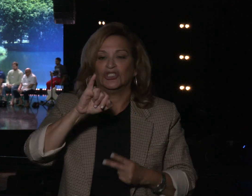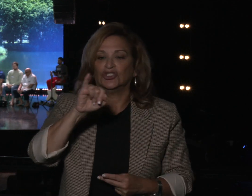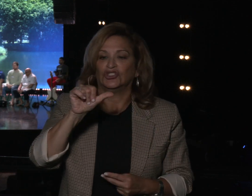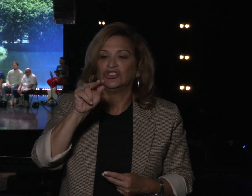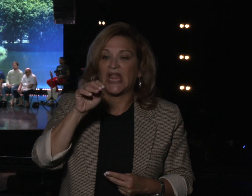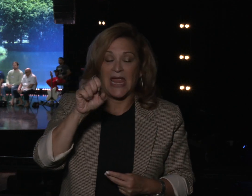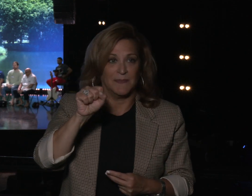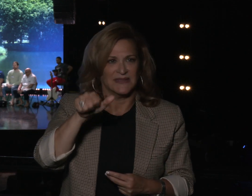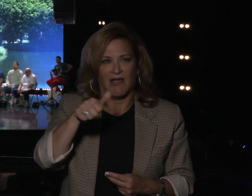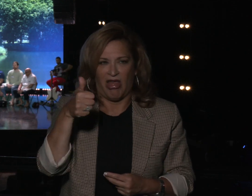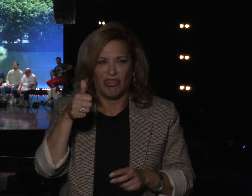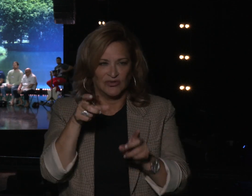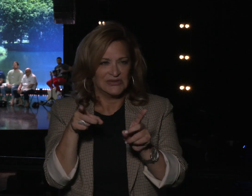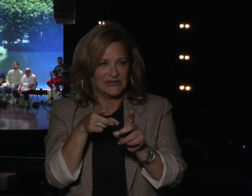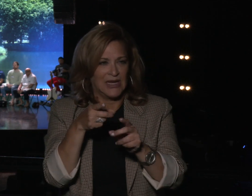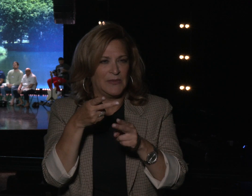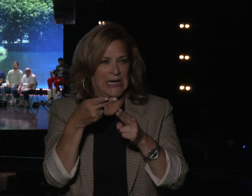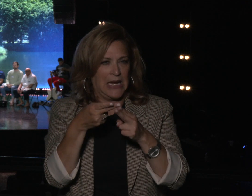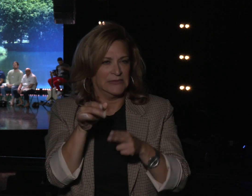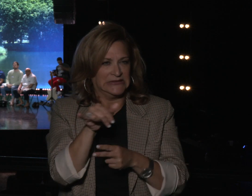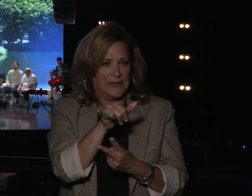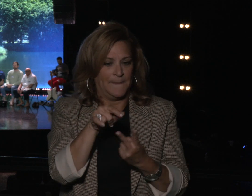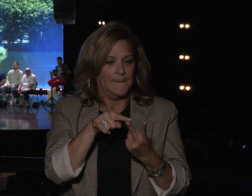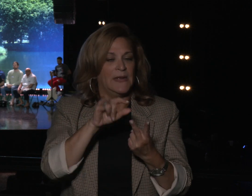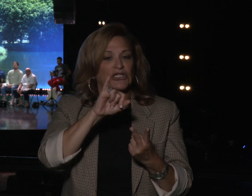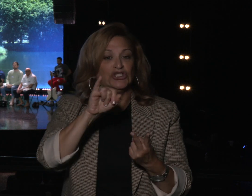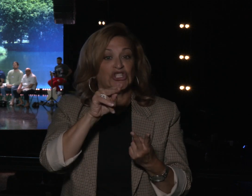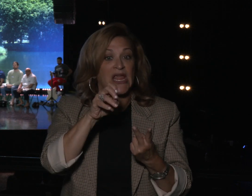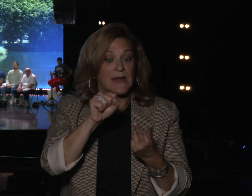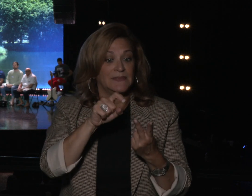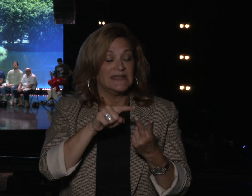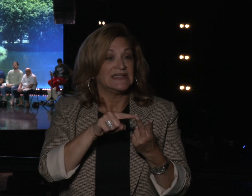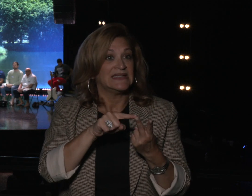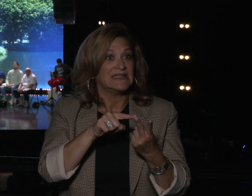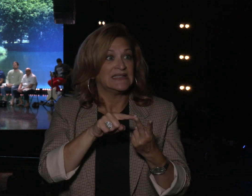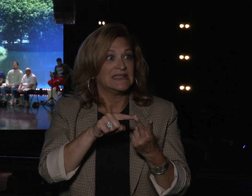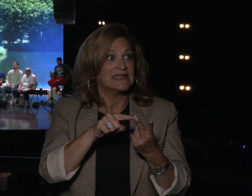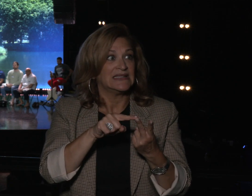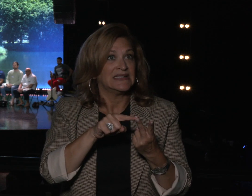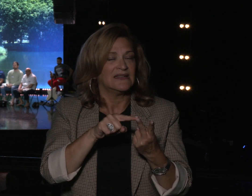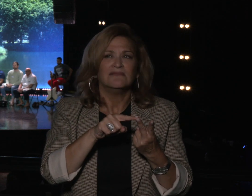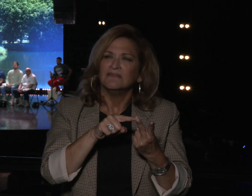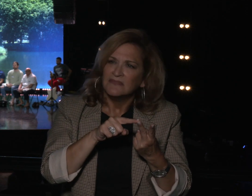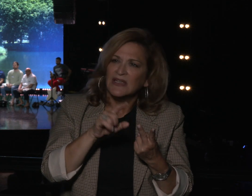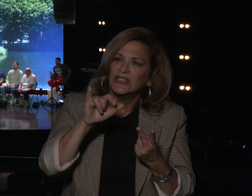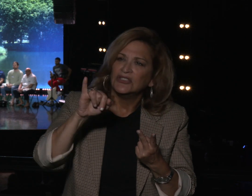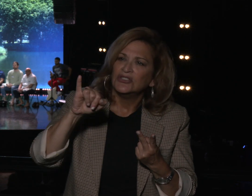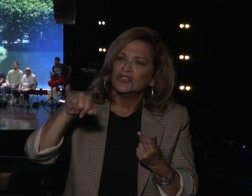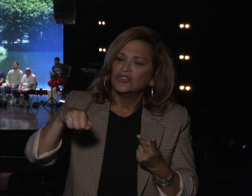disciple named James, and you know what his name is? James the Less.